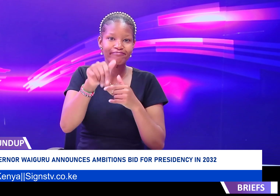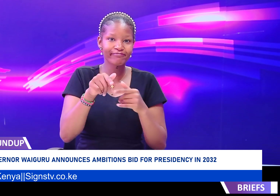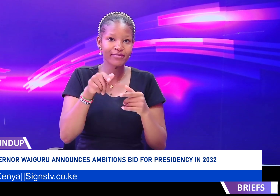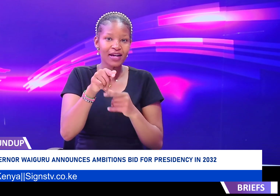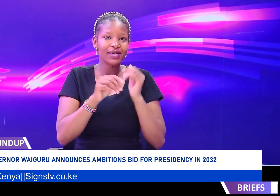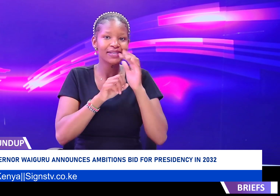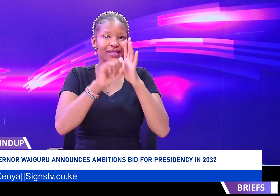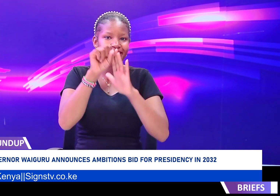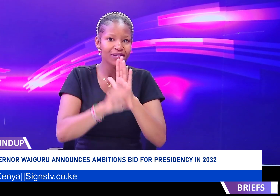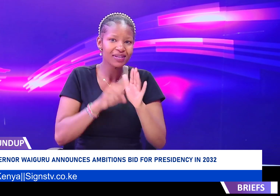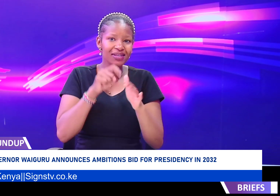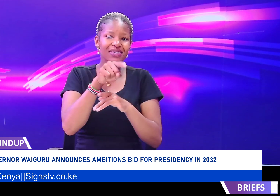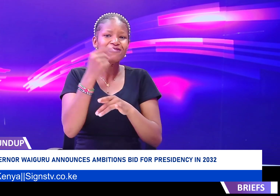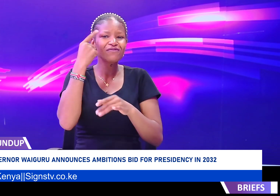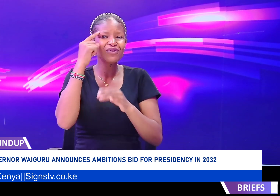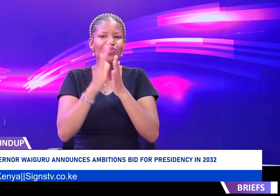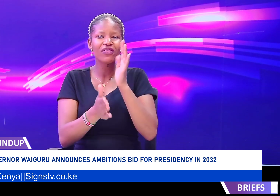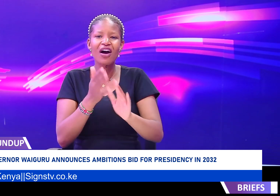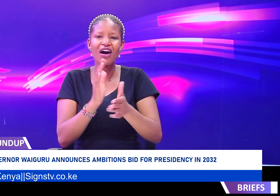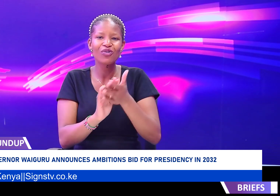without guilt or fear.